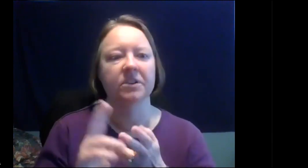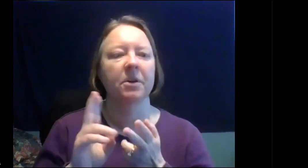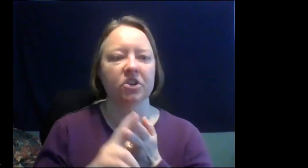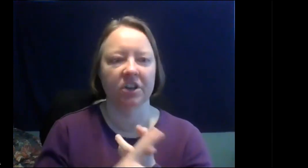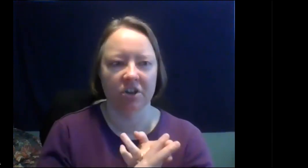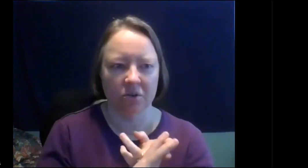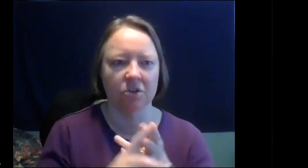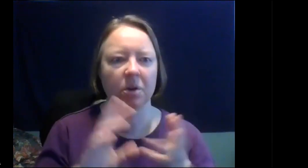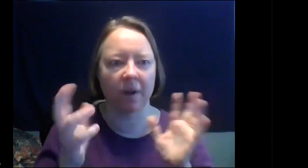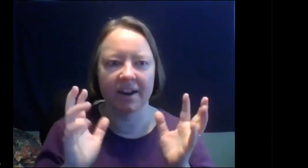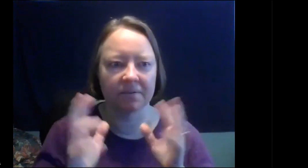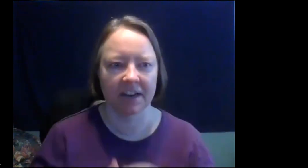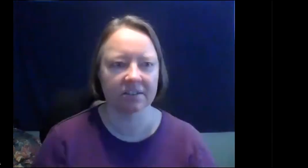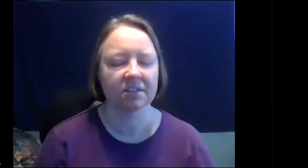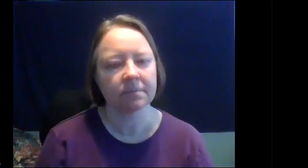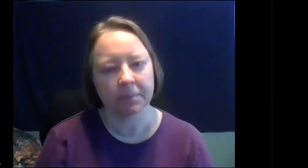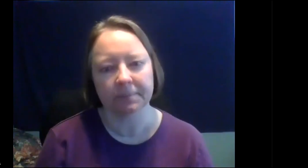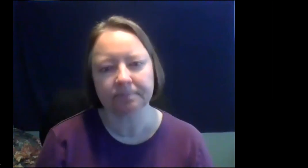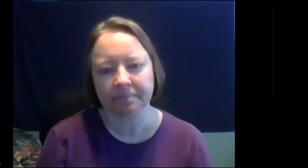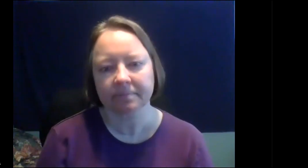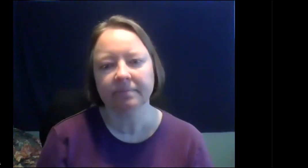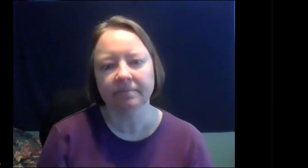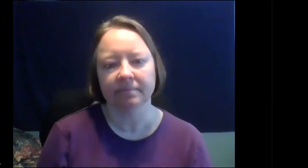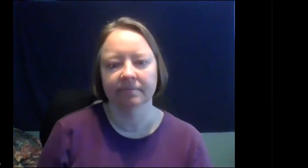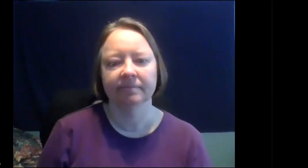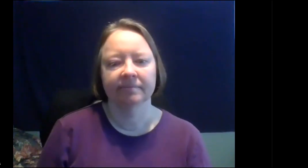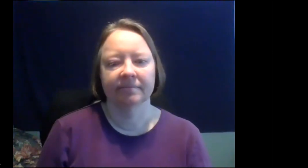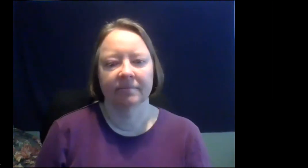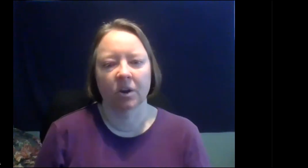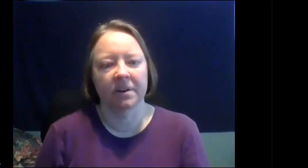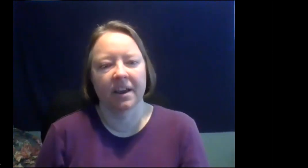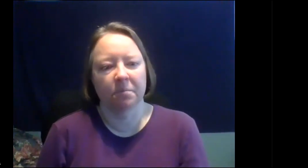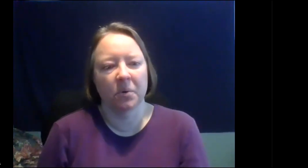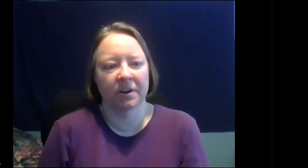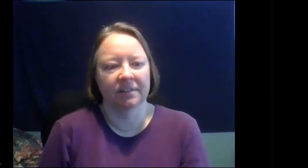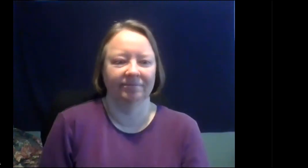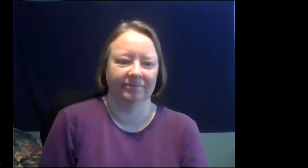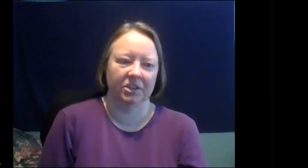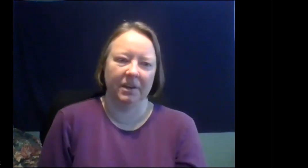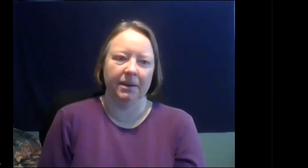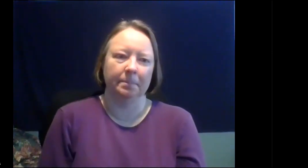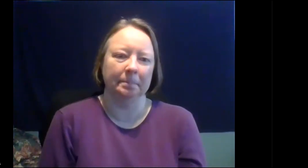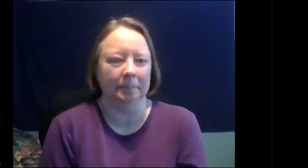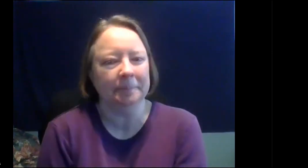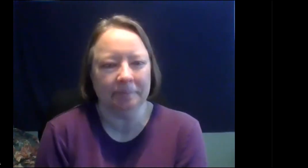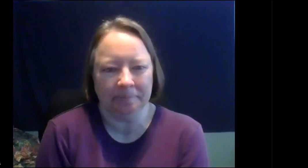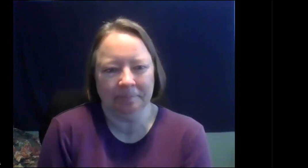coronavirus, partially due to rewriting of tests, but Wow. hoping to have more because we need them.